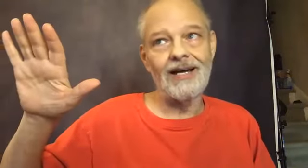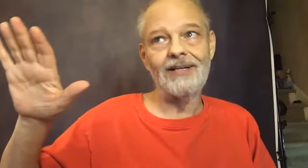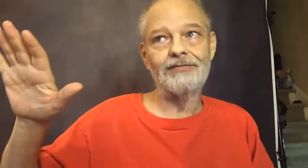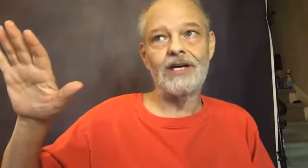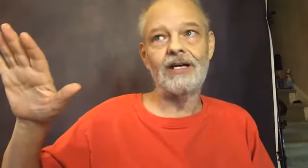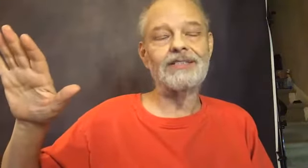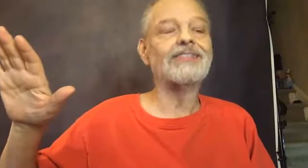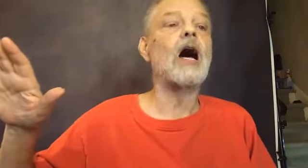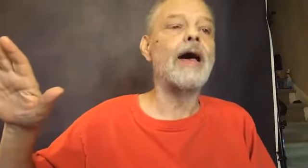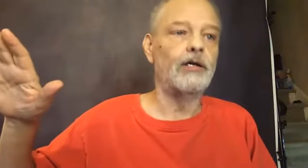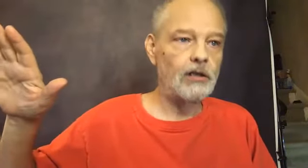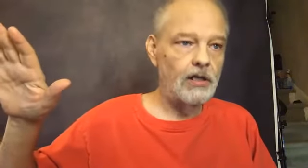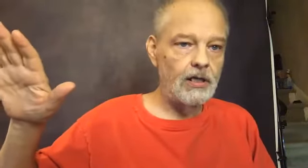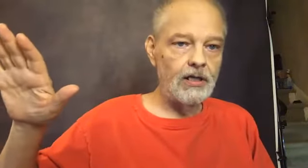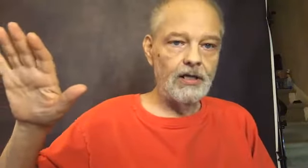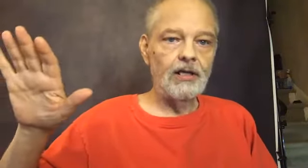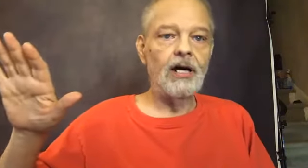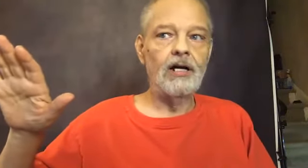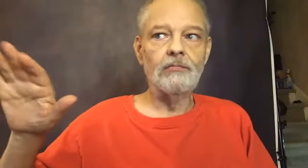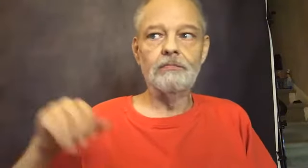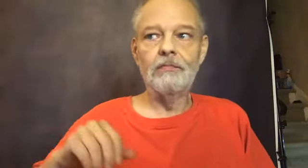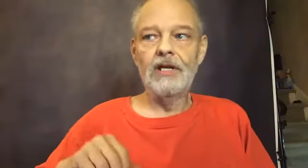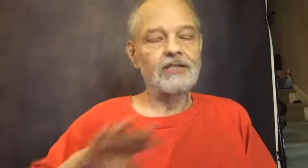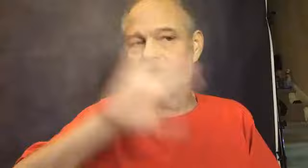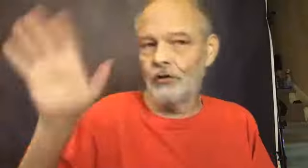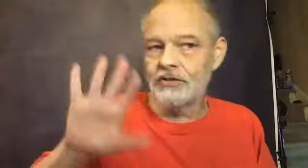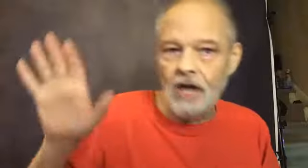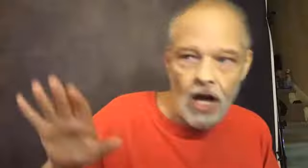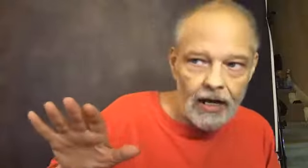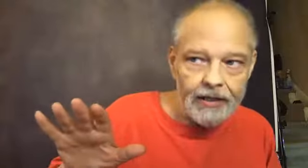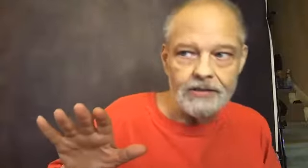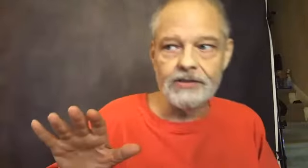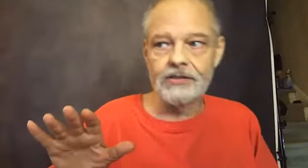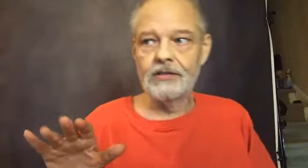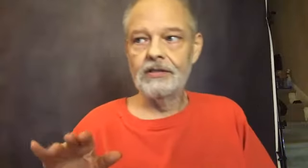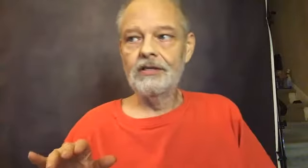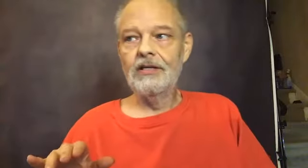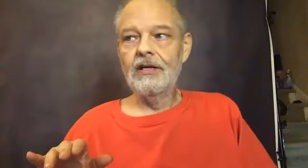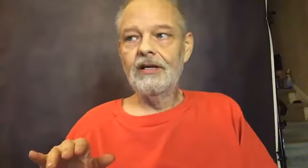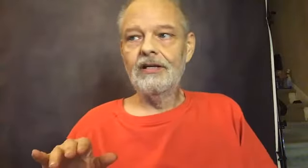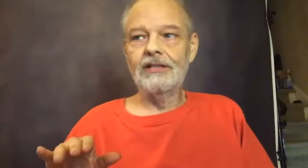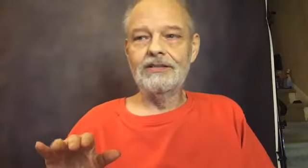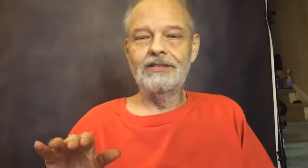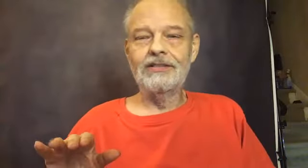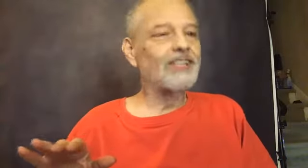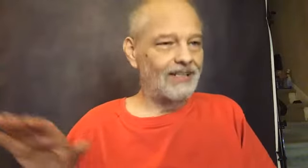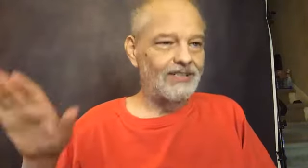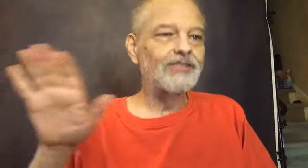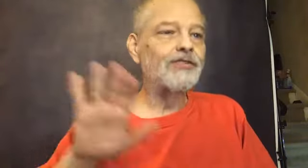of signing style. It's not their own signs. It's just their